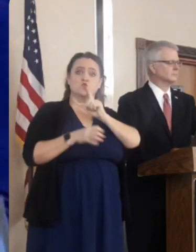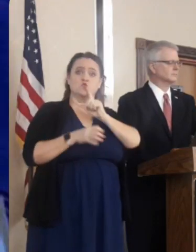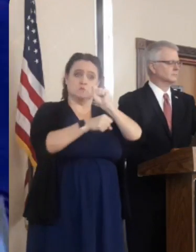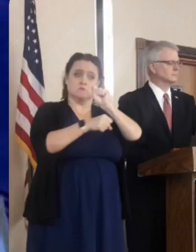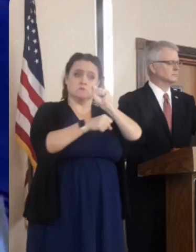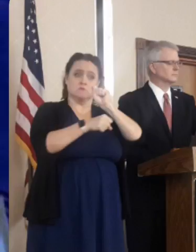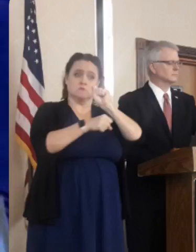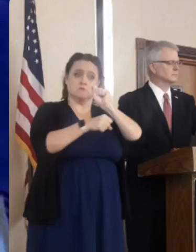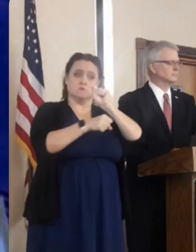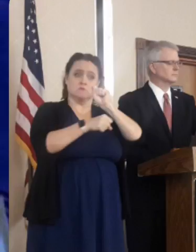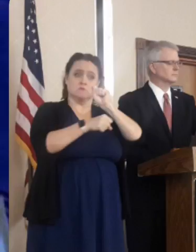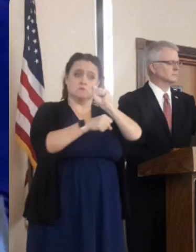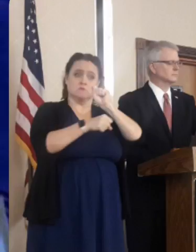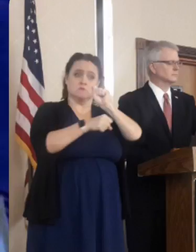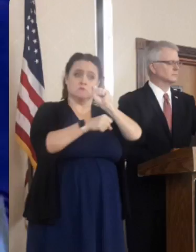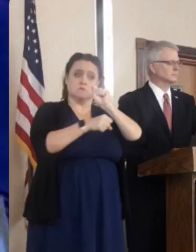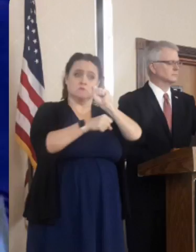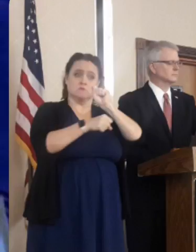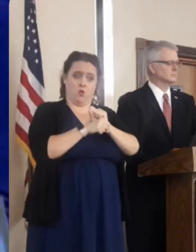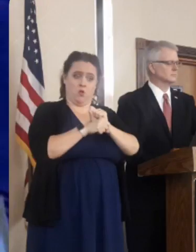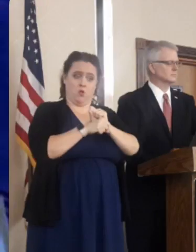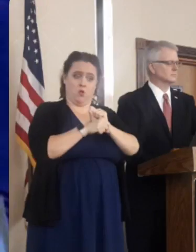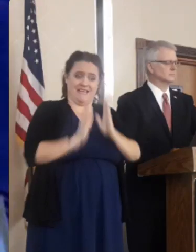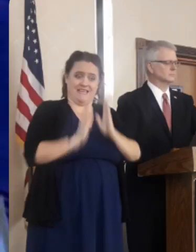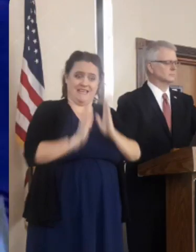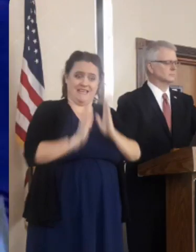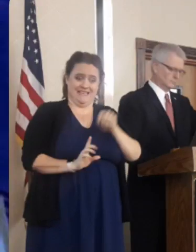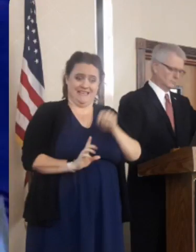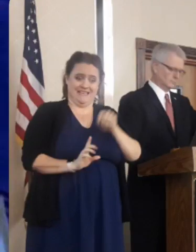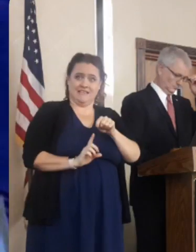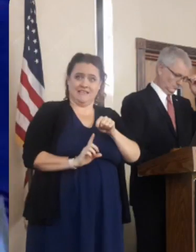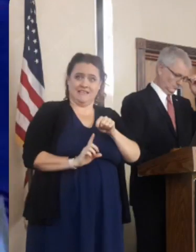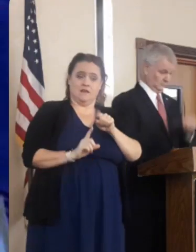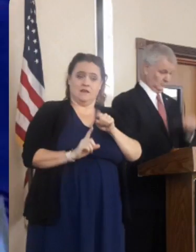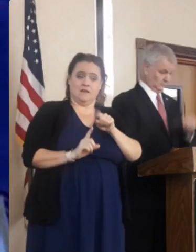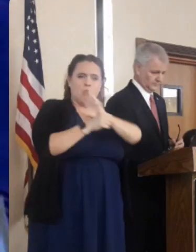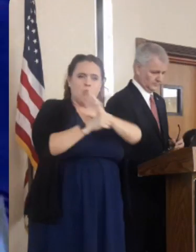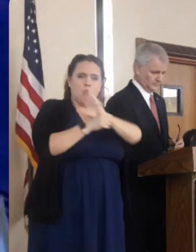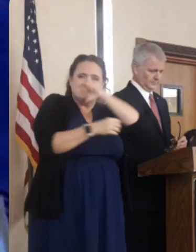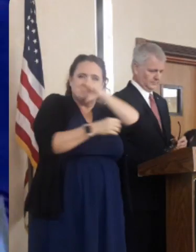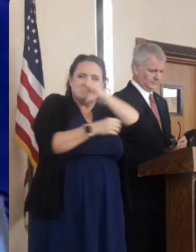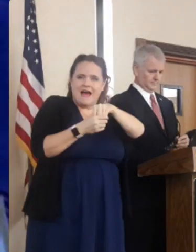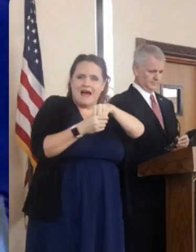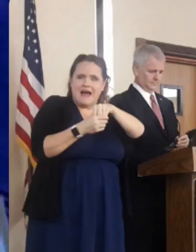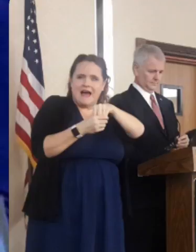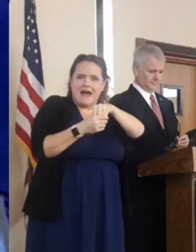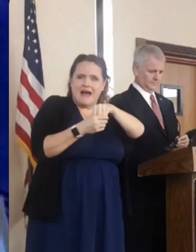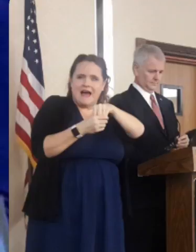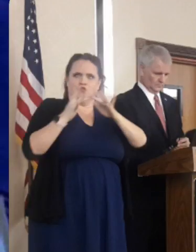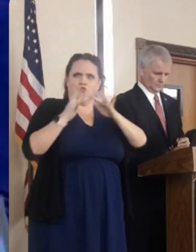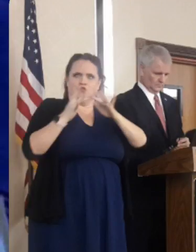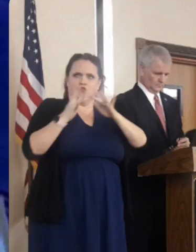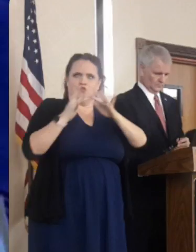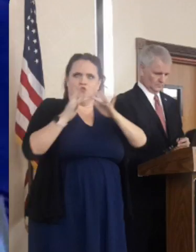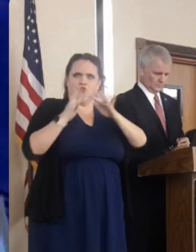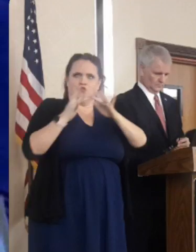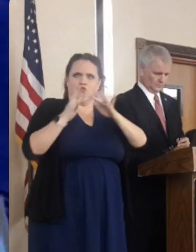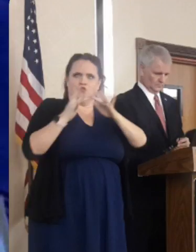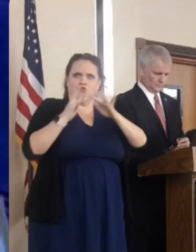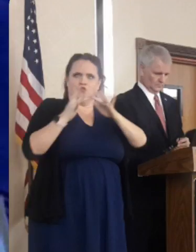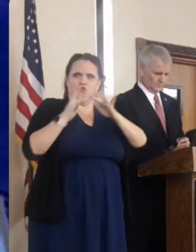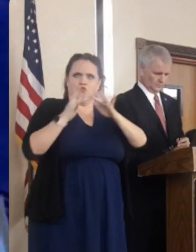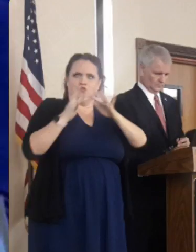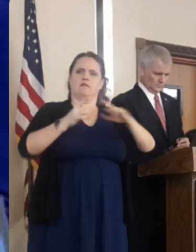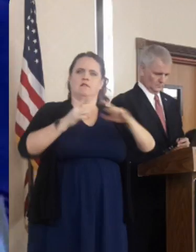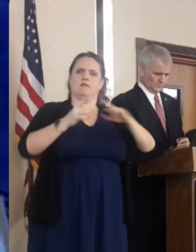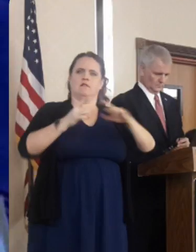is actually on the inside part of the computer network. There's a parallel network that's slightly better if